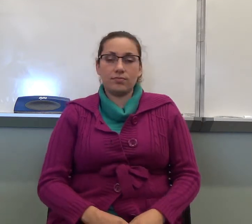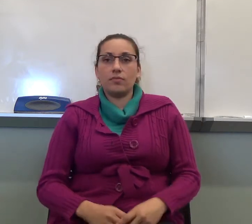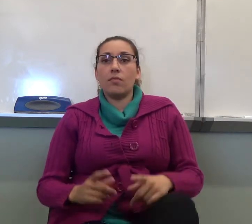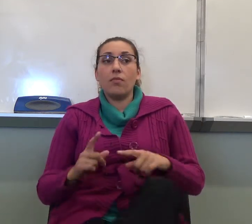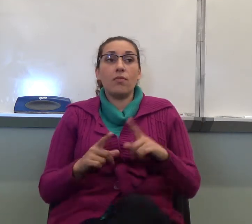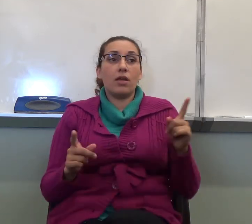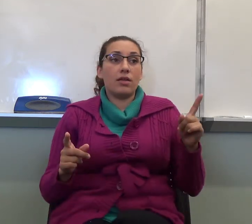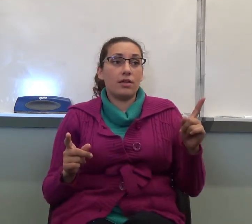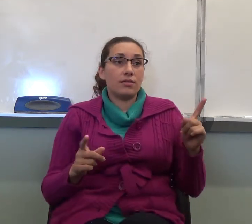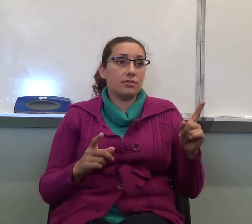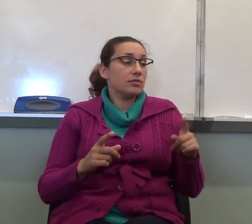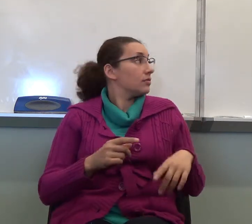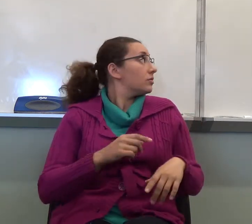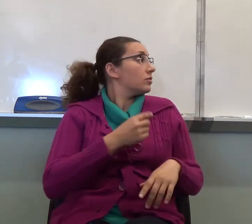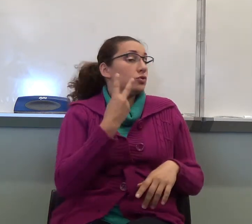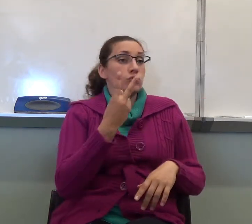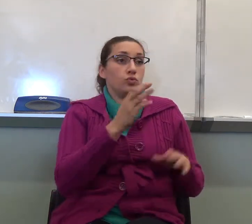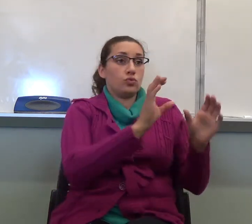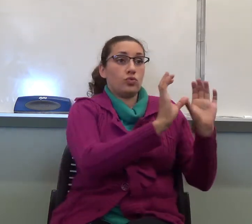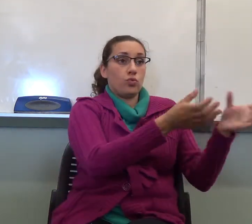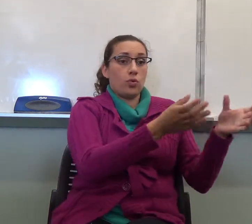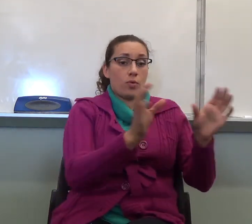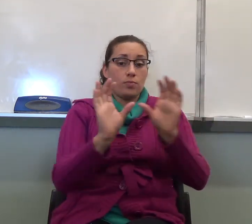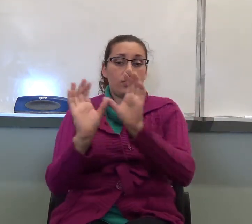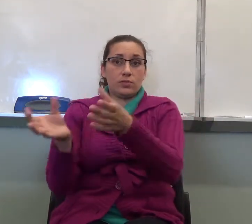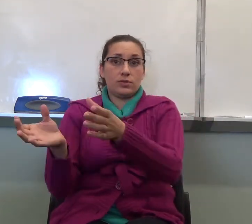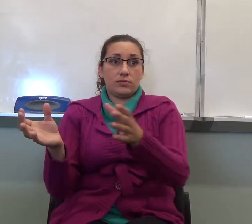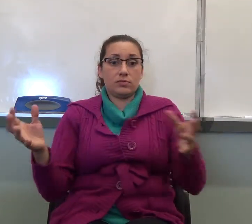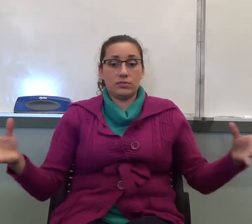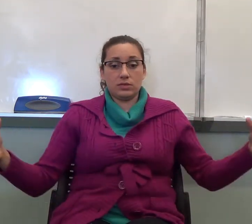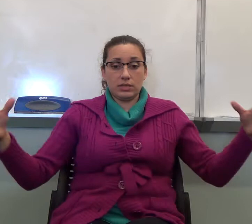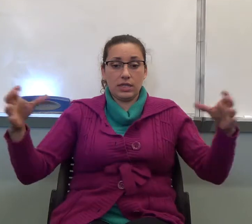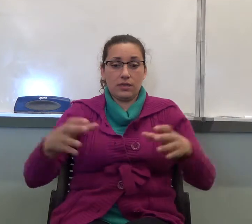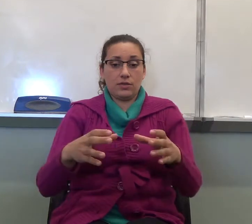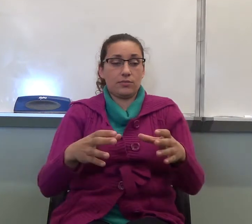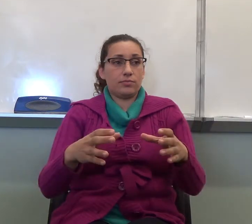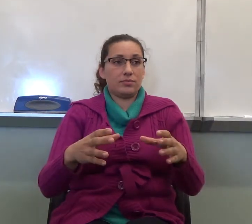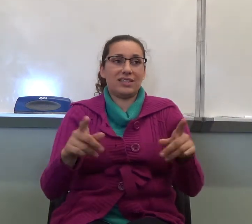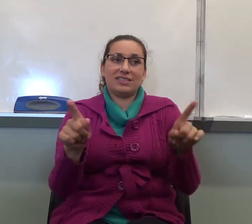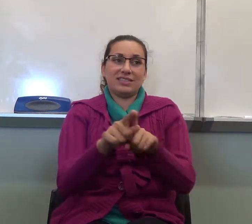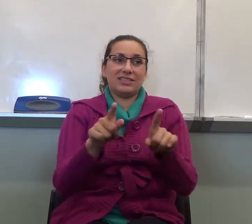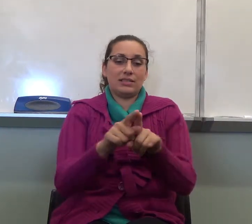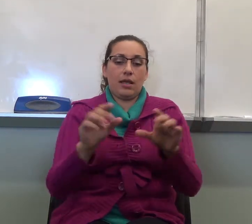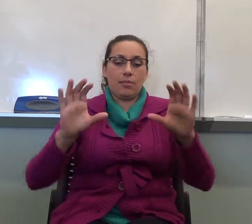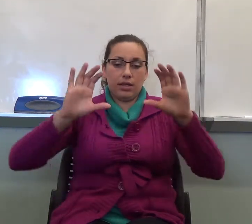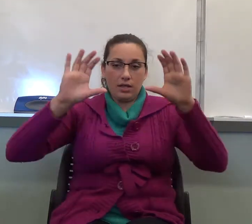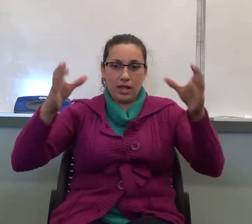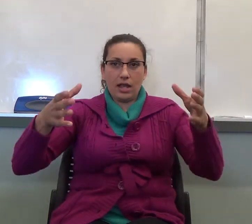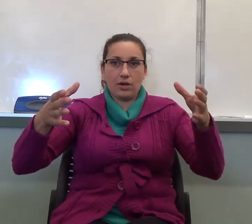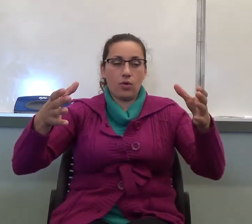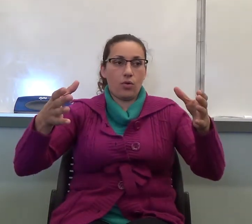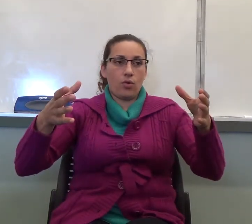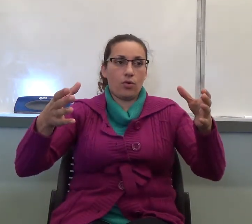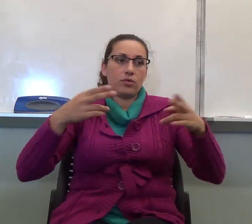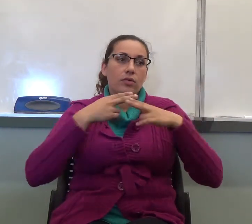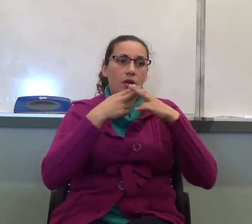Actually, these two groups together, they fall into the same category. They're known as rational.